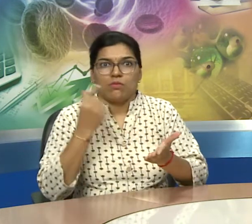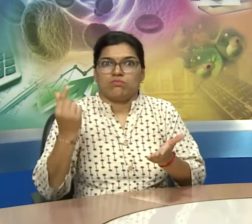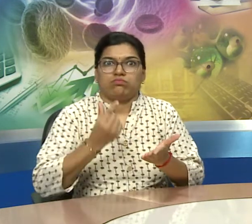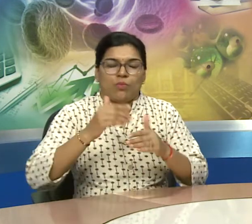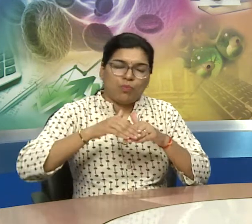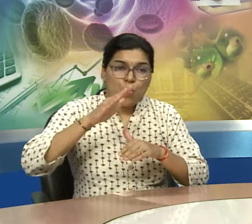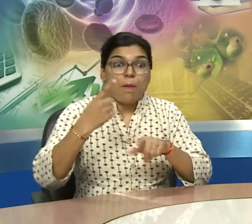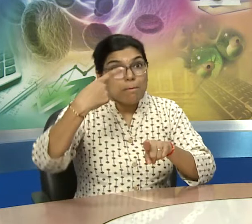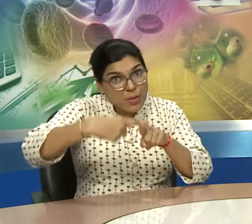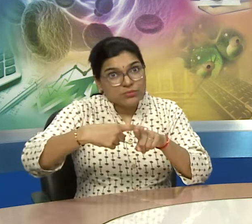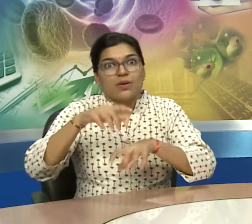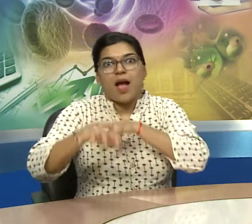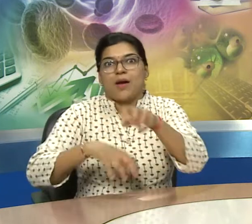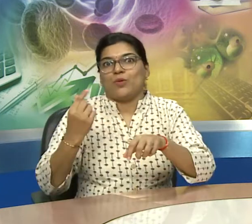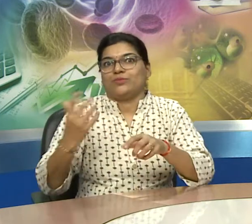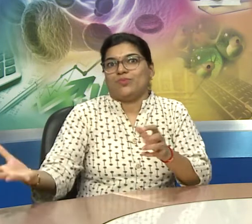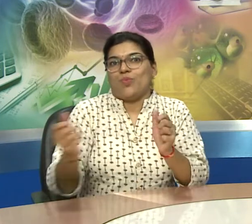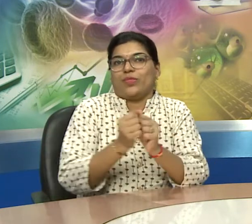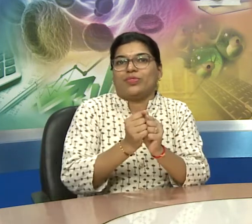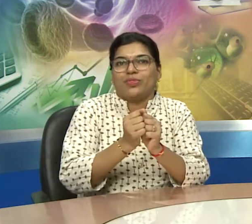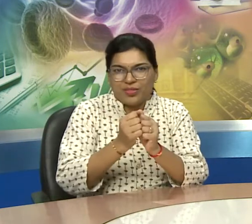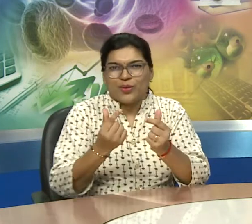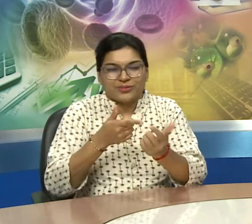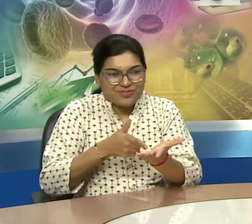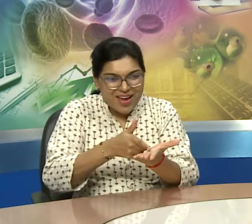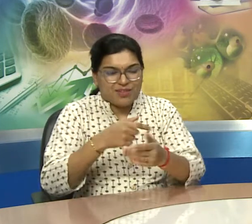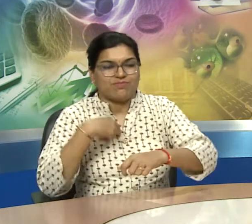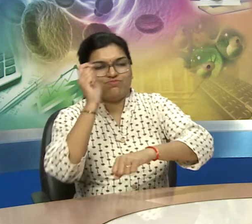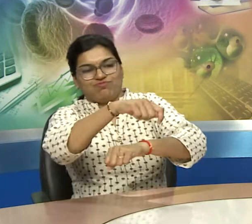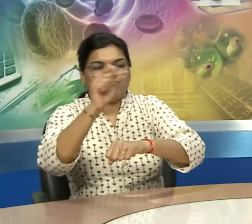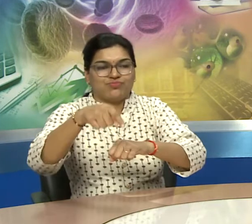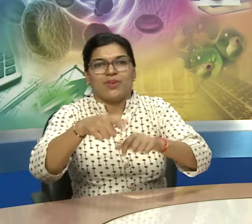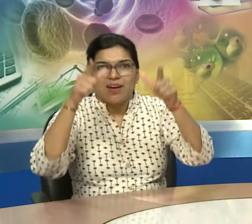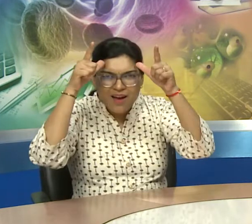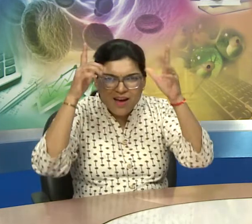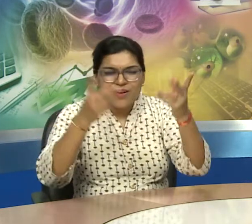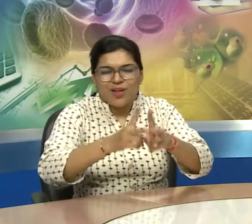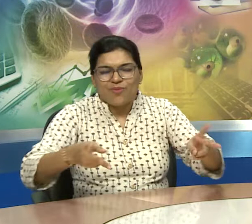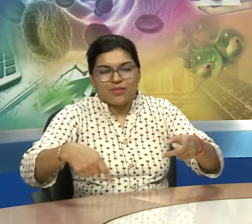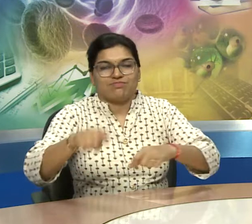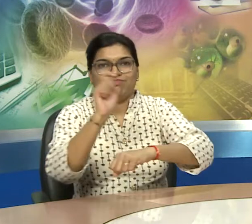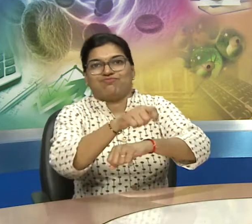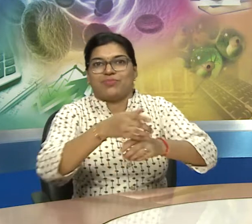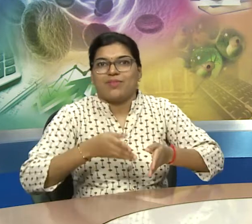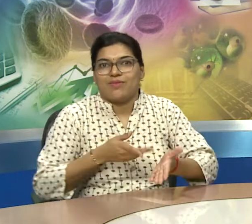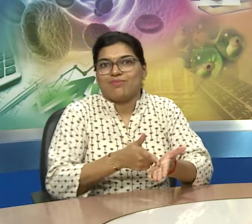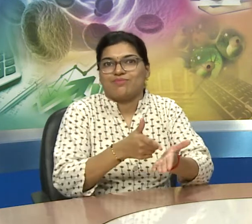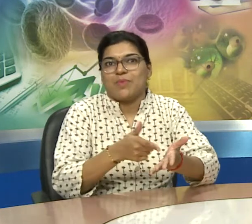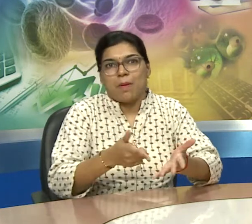encouraged human settlements by the riverbank and valleys. So we can say